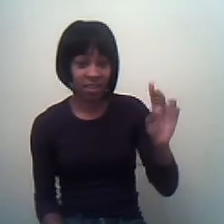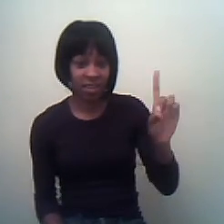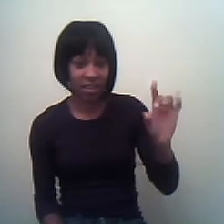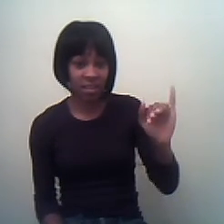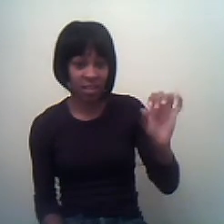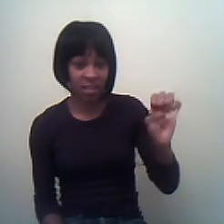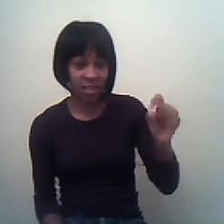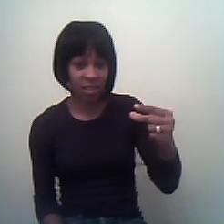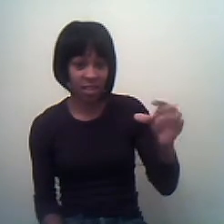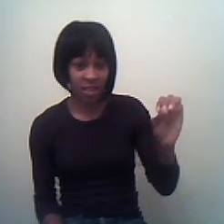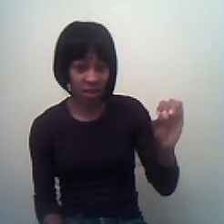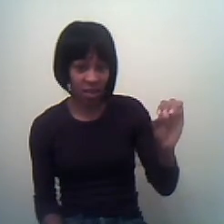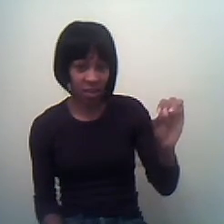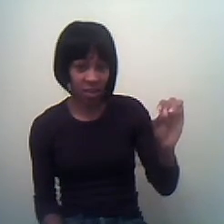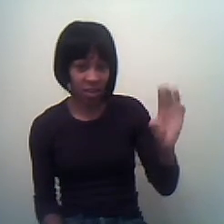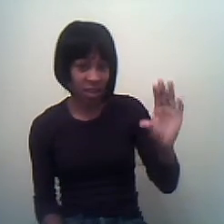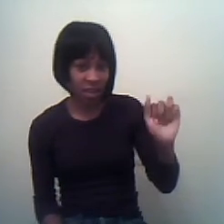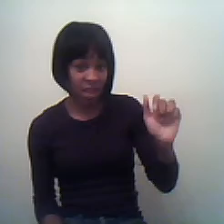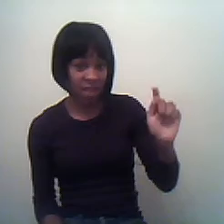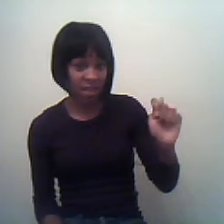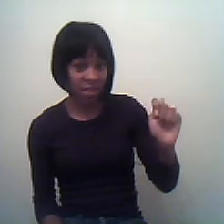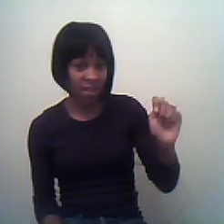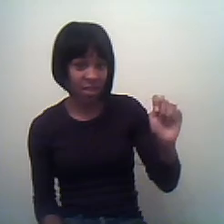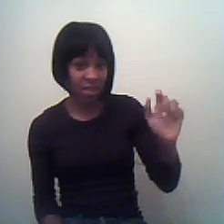Generally speaking, because of the prevailing wind,